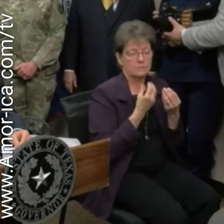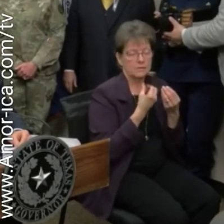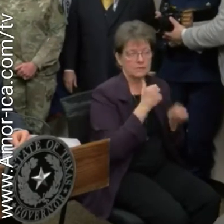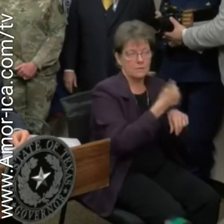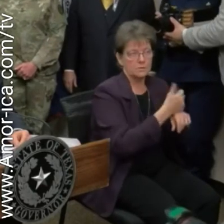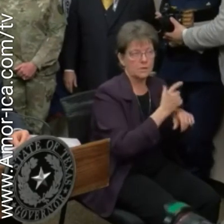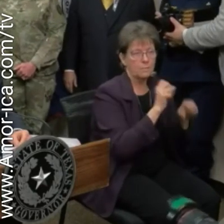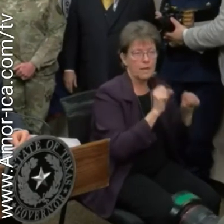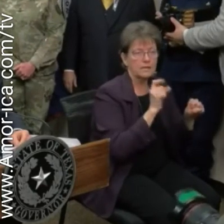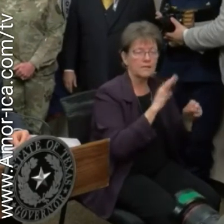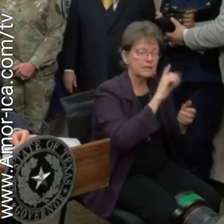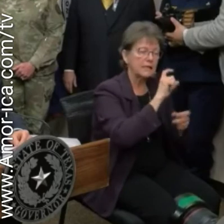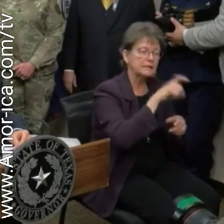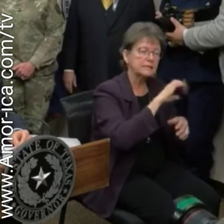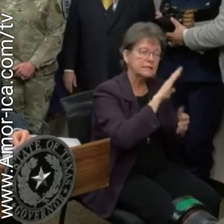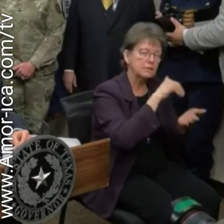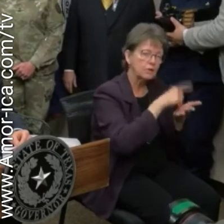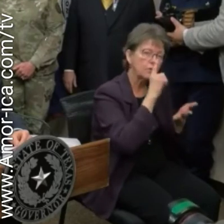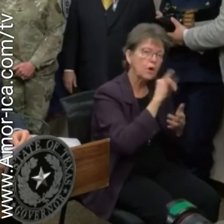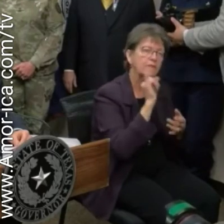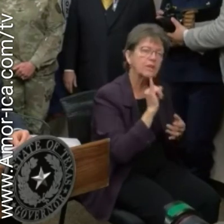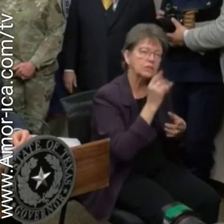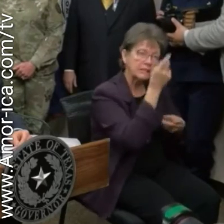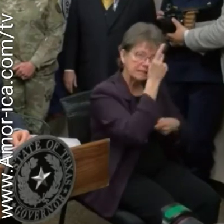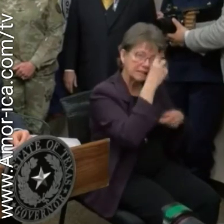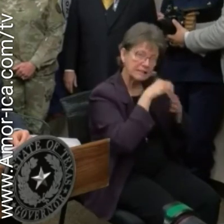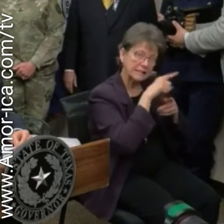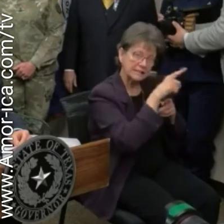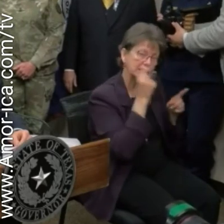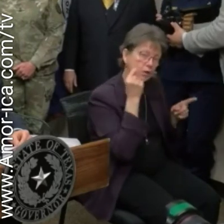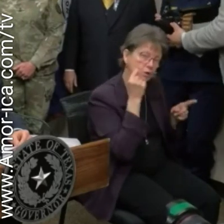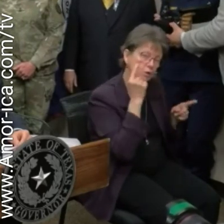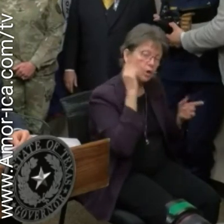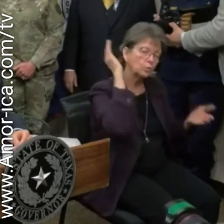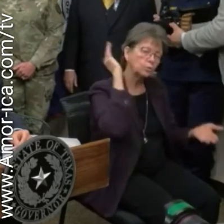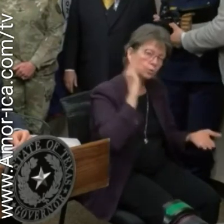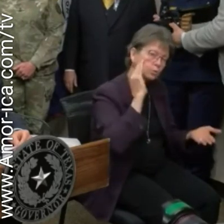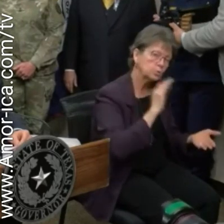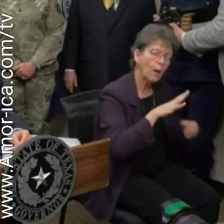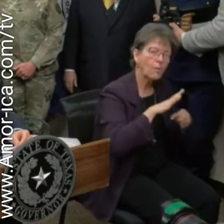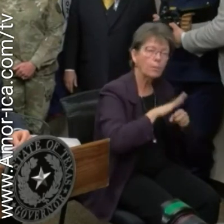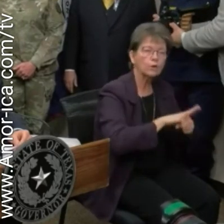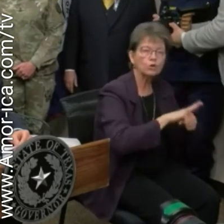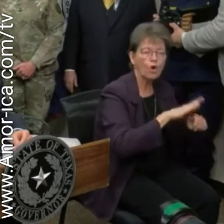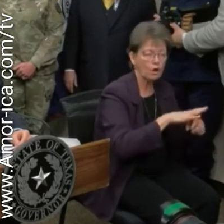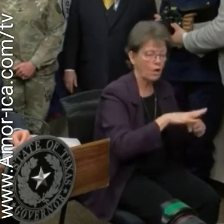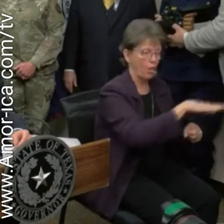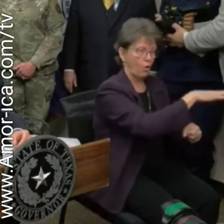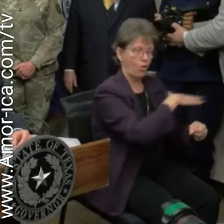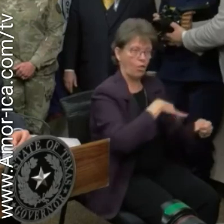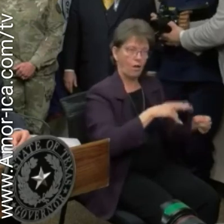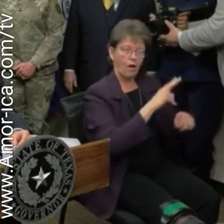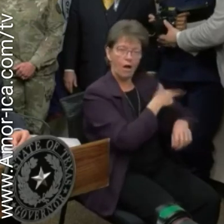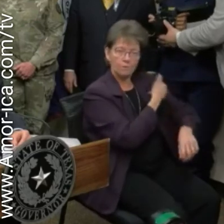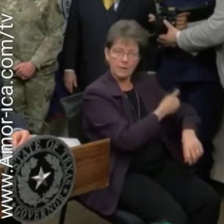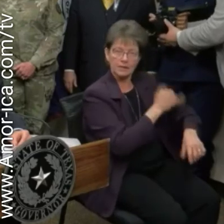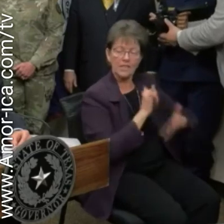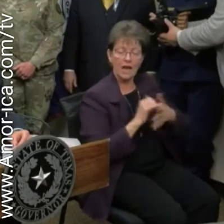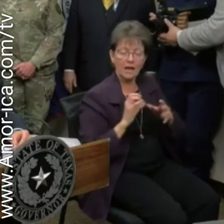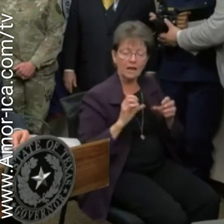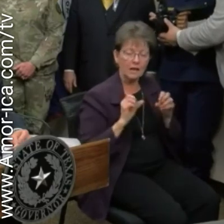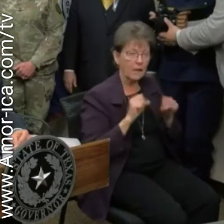at the Texas Center for Infectious Disease in San Antonio to reduce pressure on local hospitals. And that